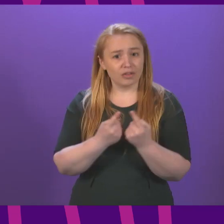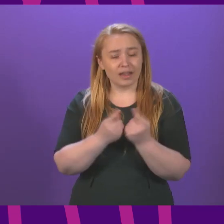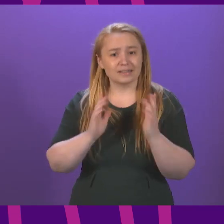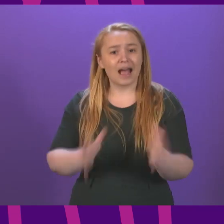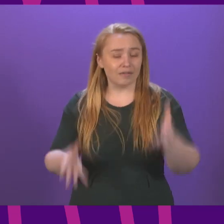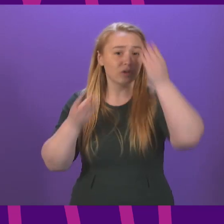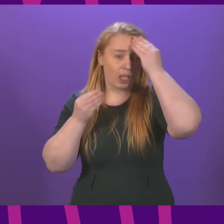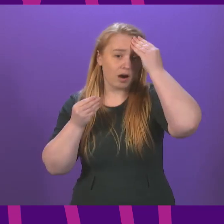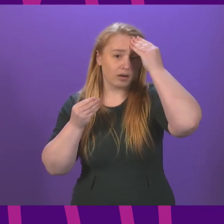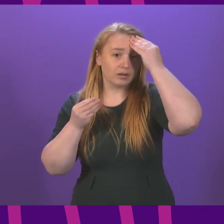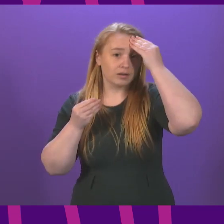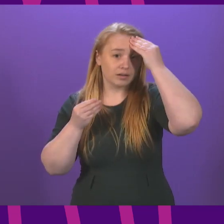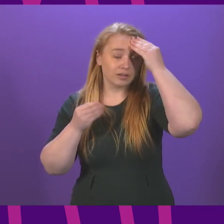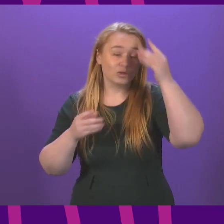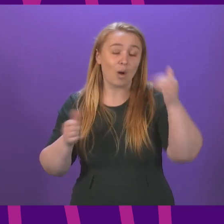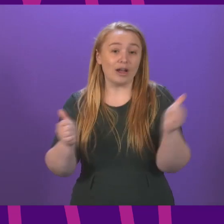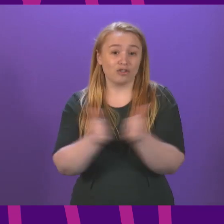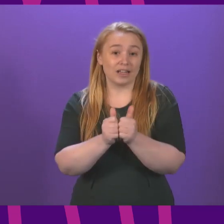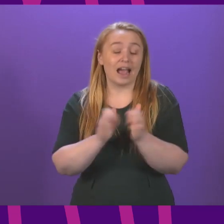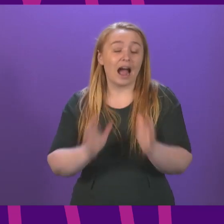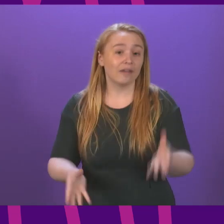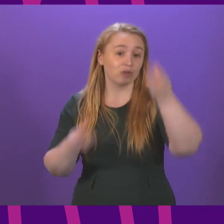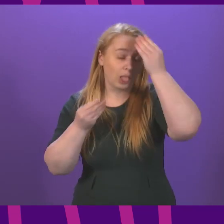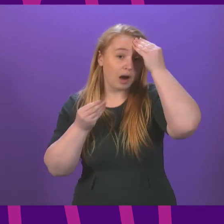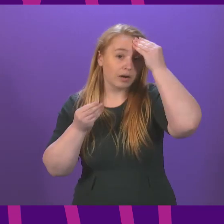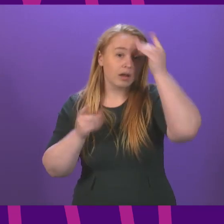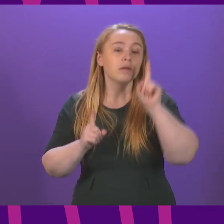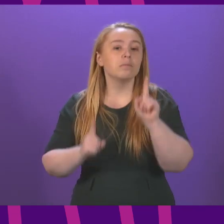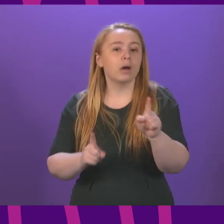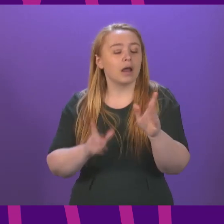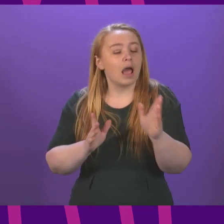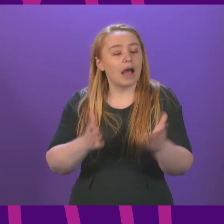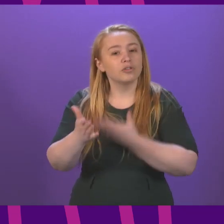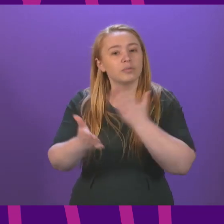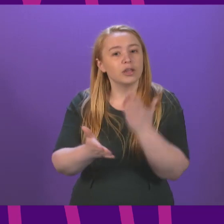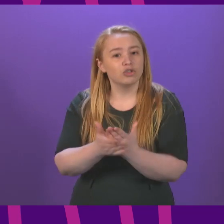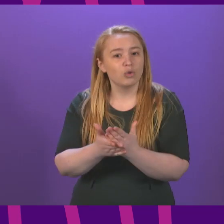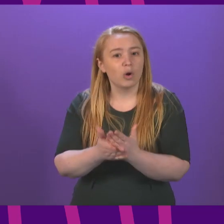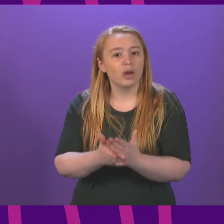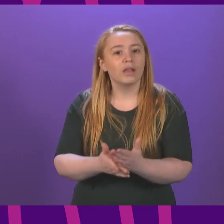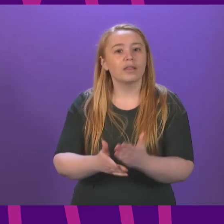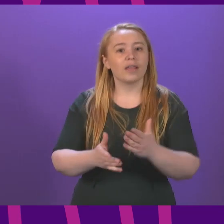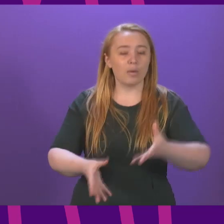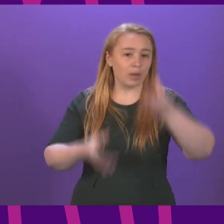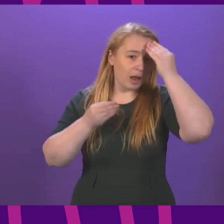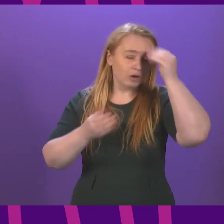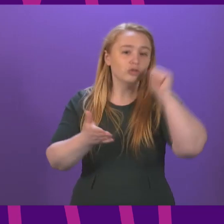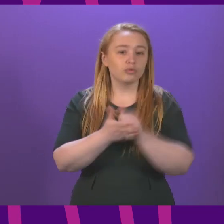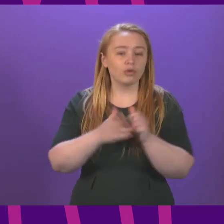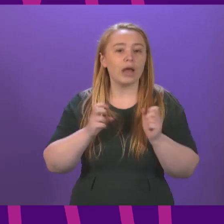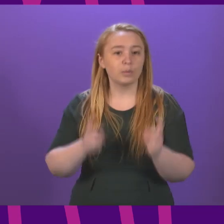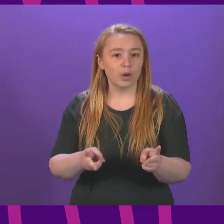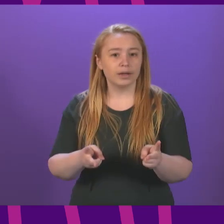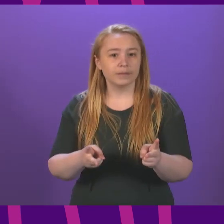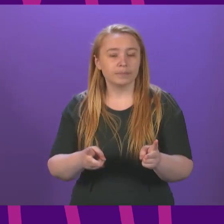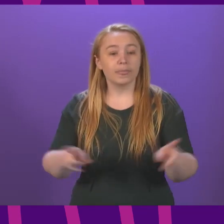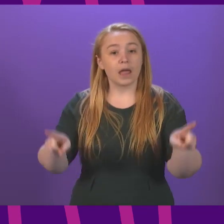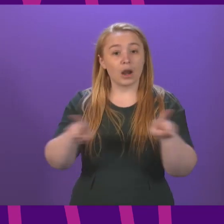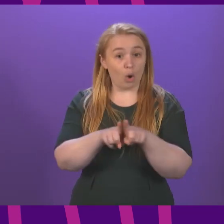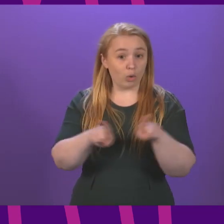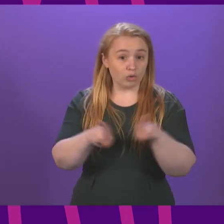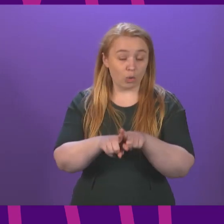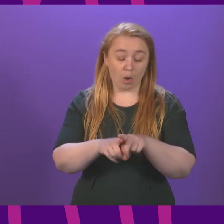I certainly do not dispute that, but we have to make sure that we learn those lessons in the round. And this Parliament also, I